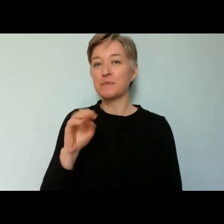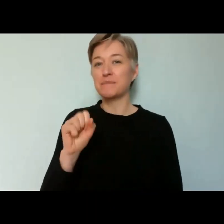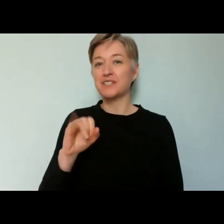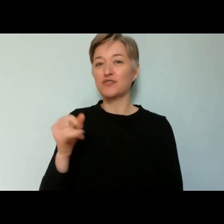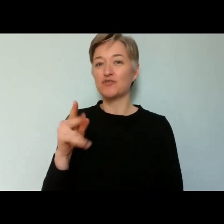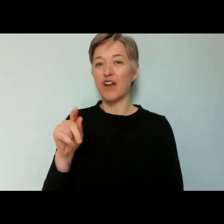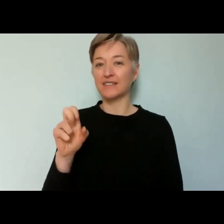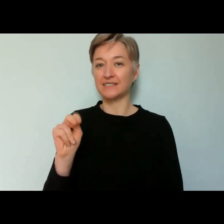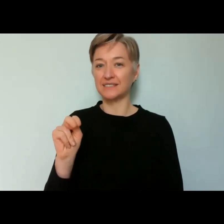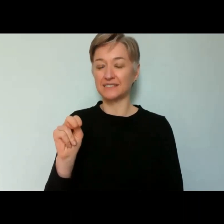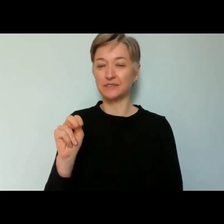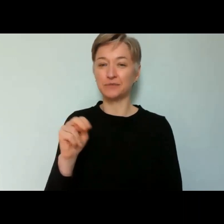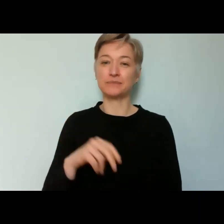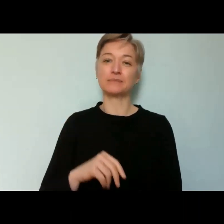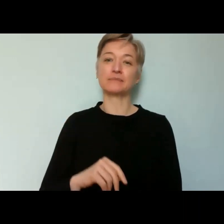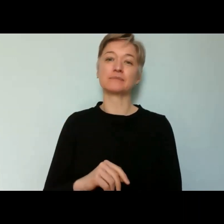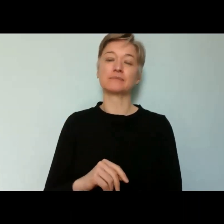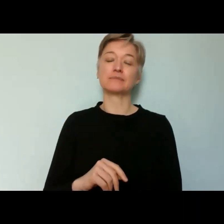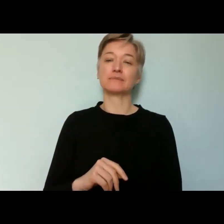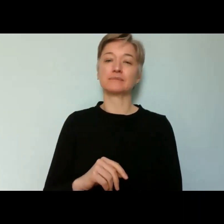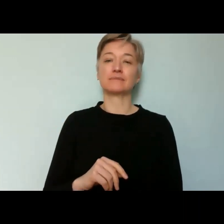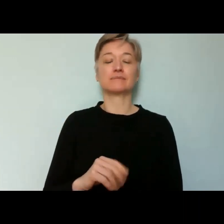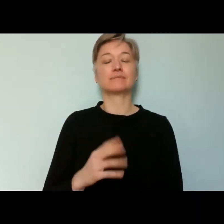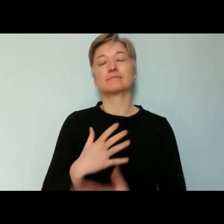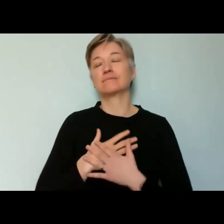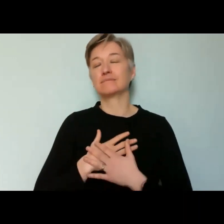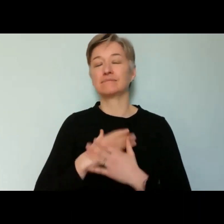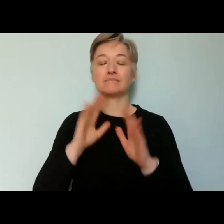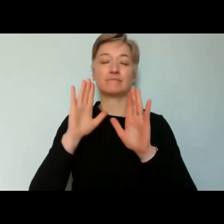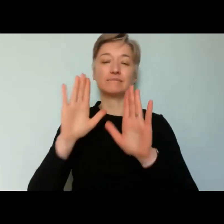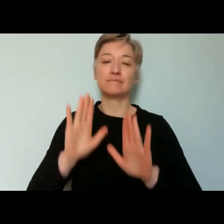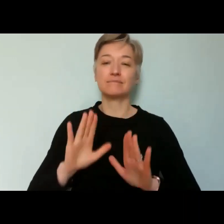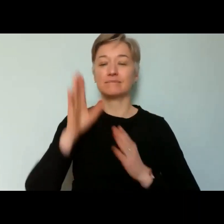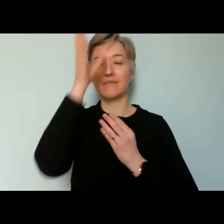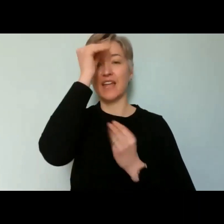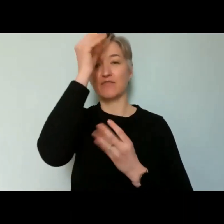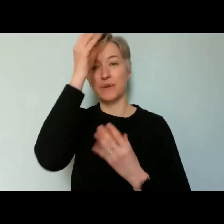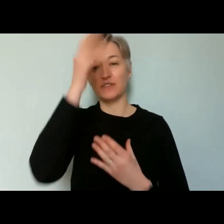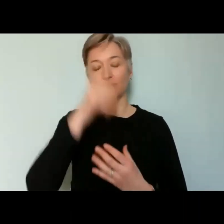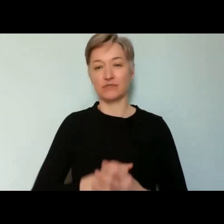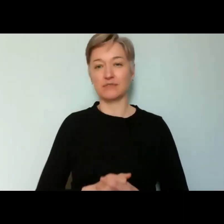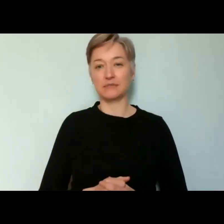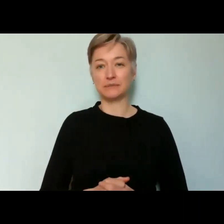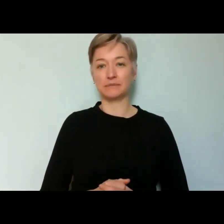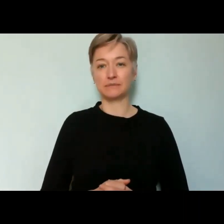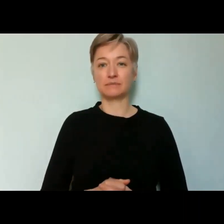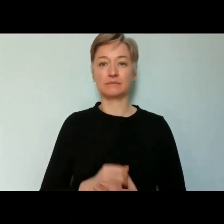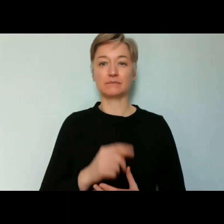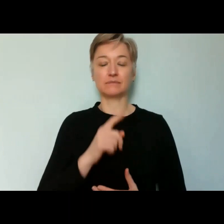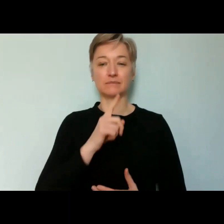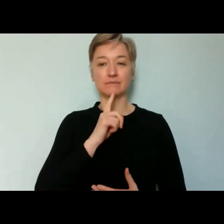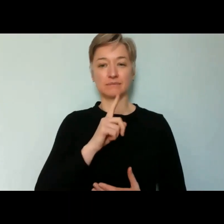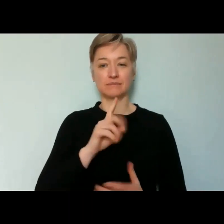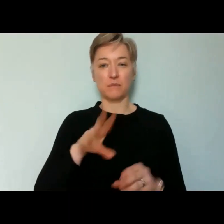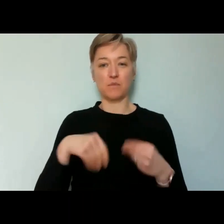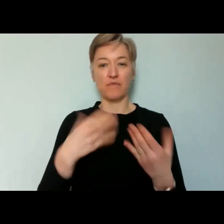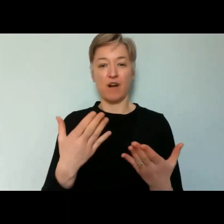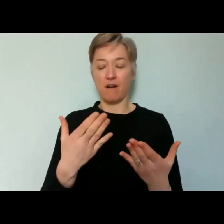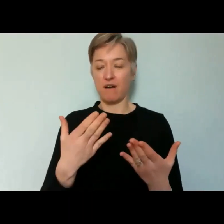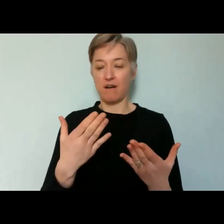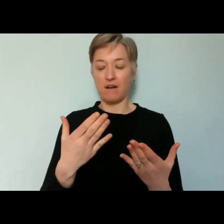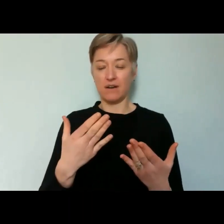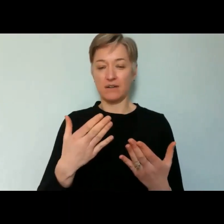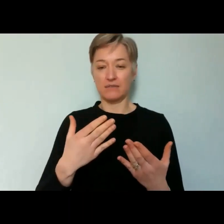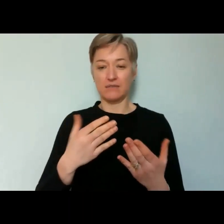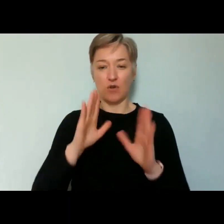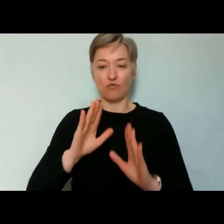your just so much great information and giving us a really great view of